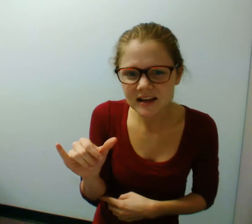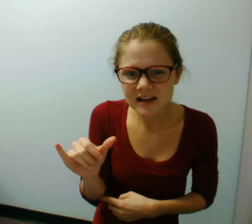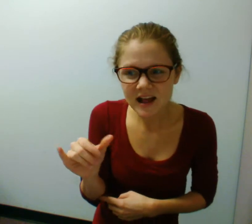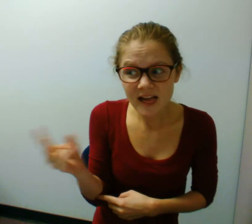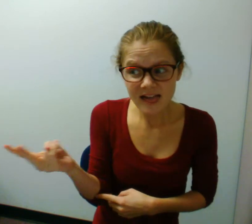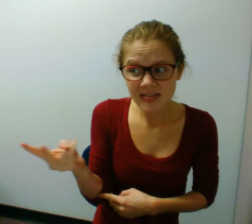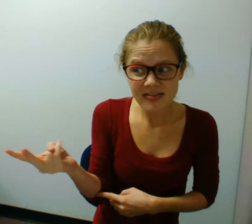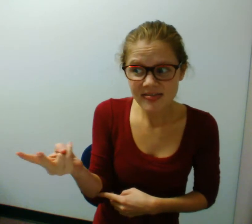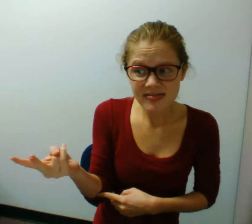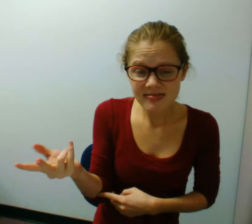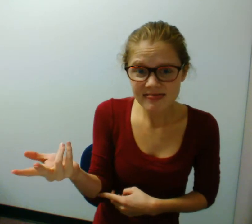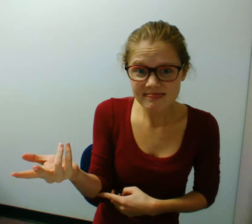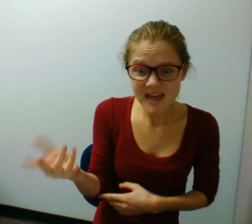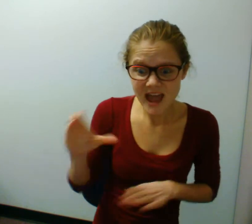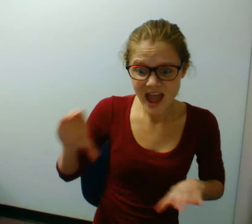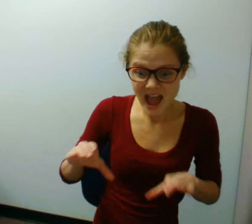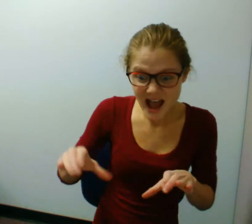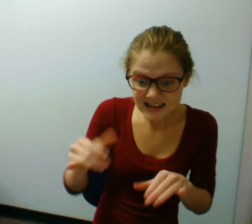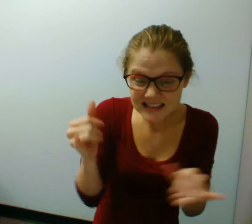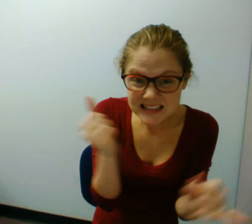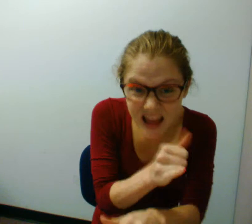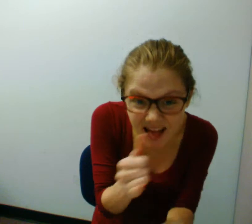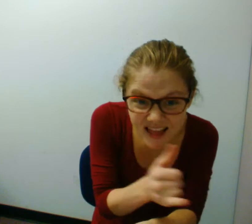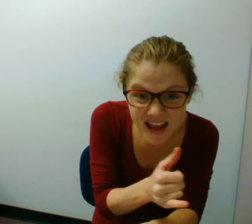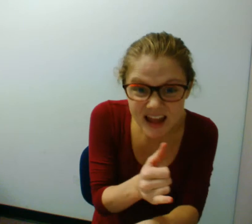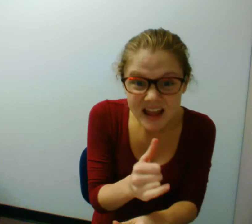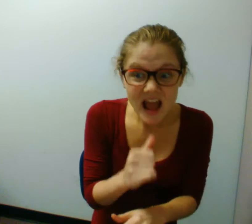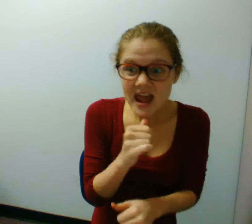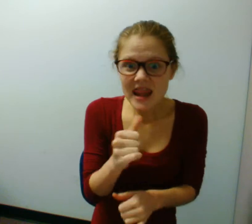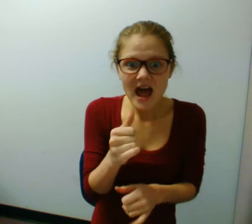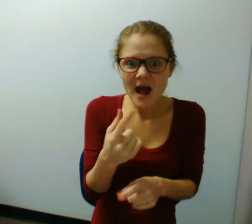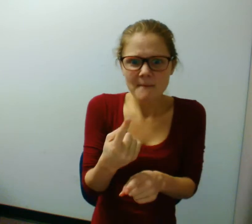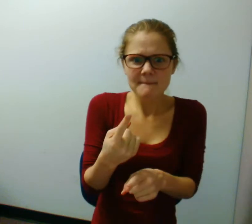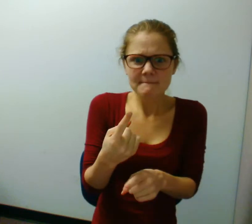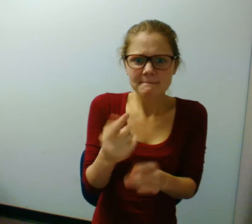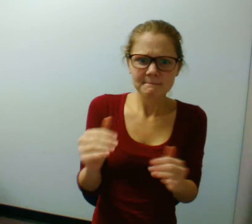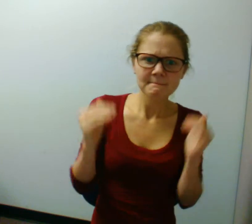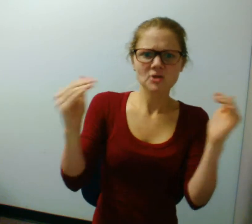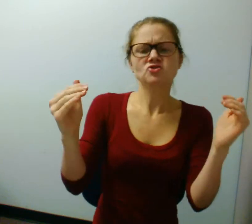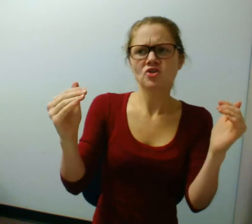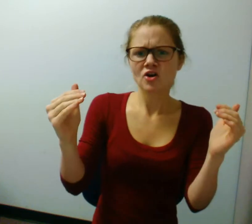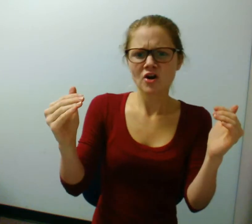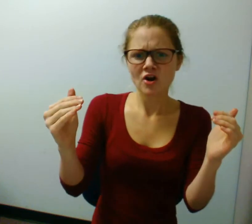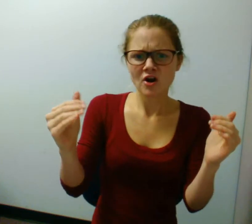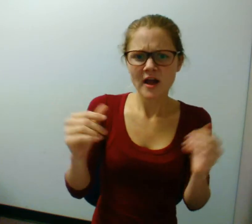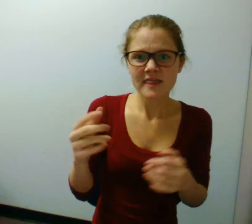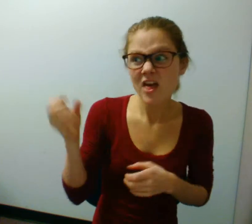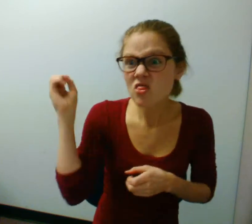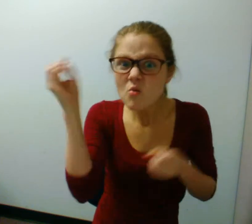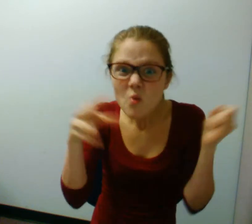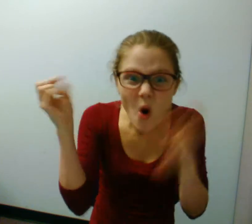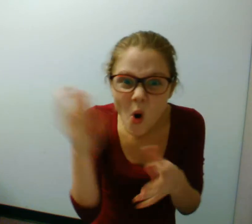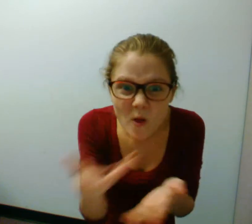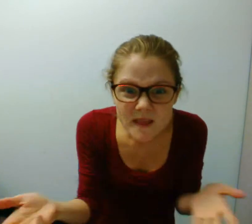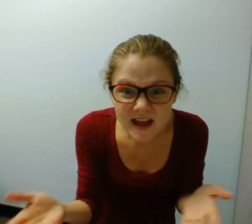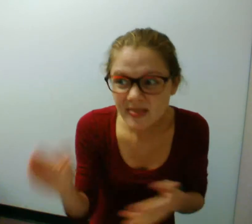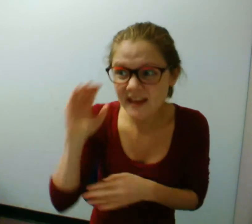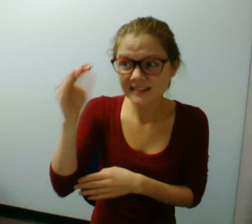they act silly and kind of immature, and they throw things, and they just seem out of control to